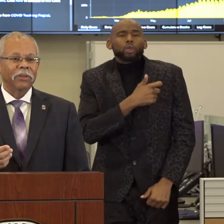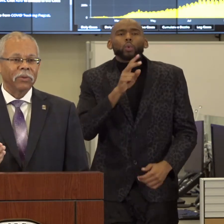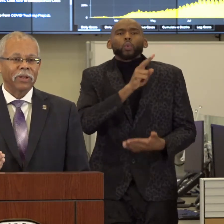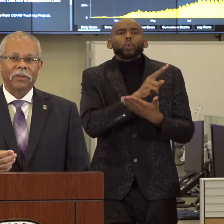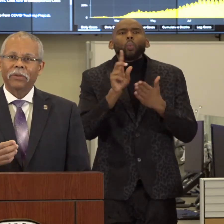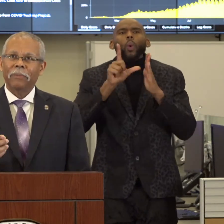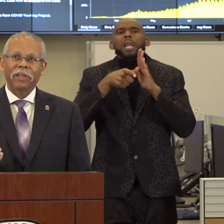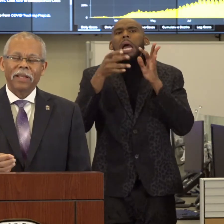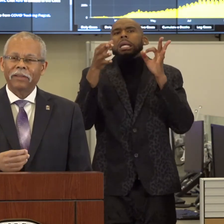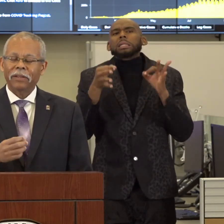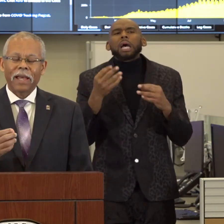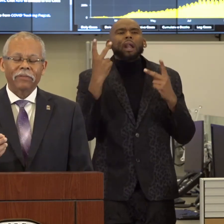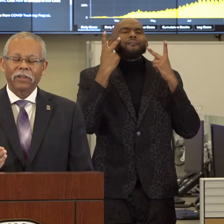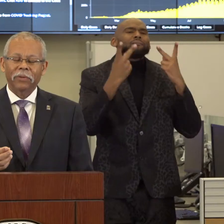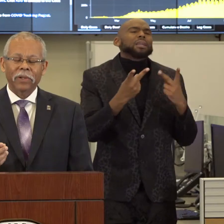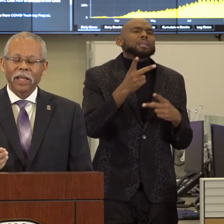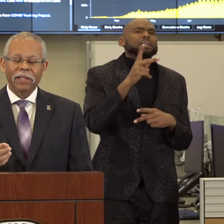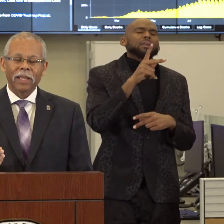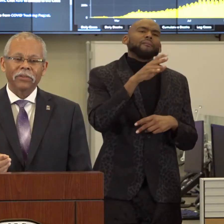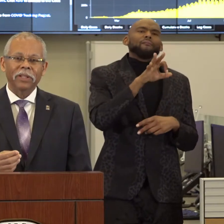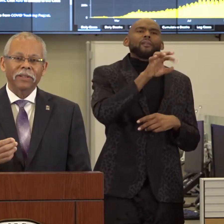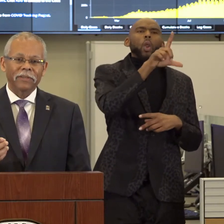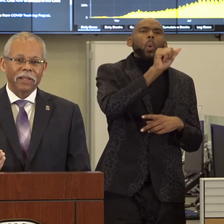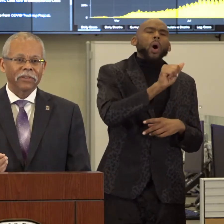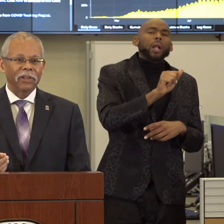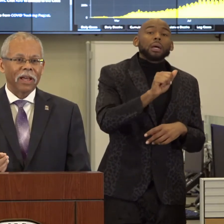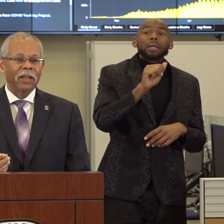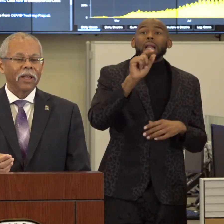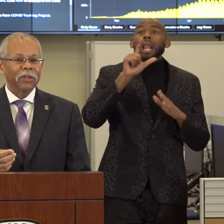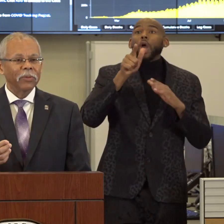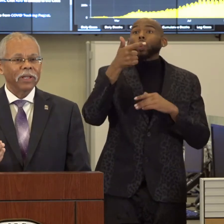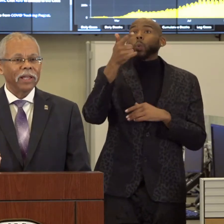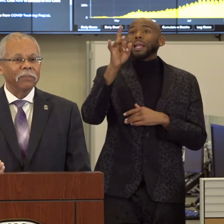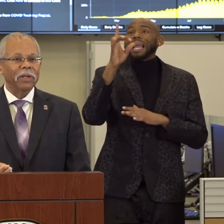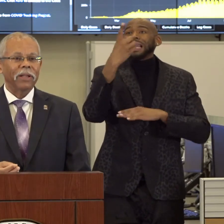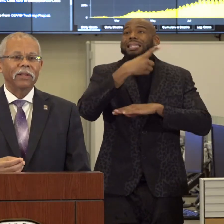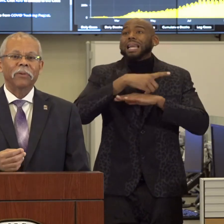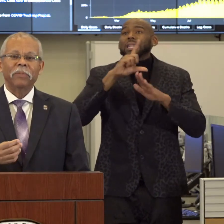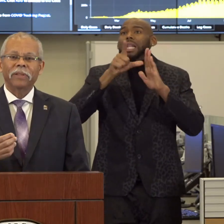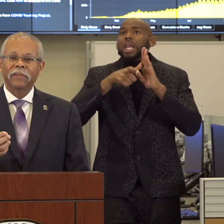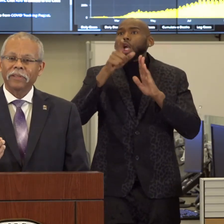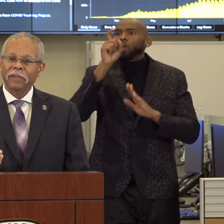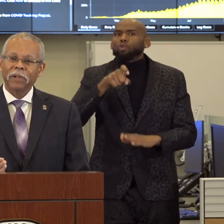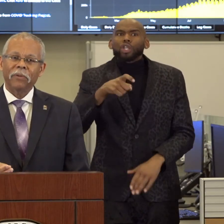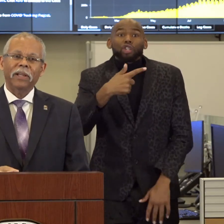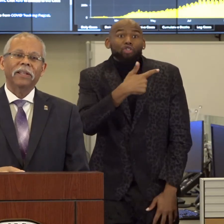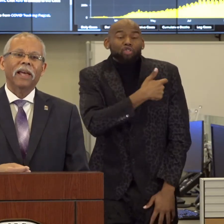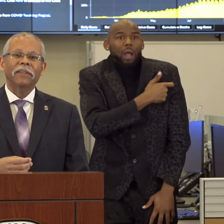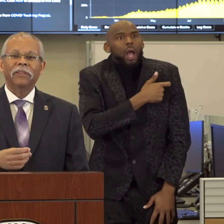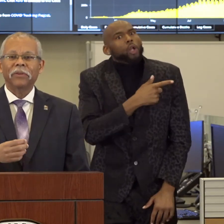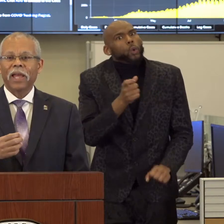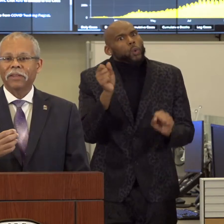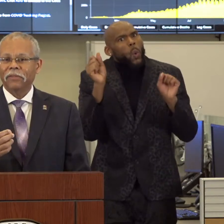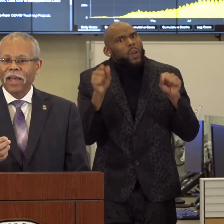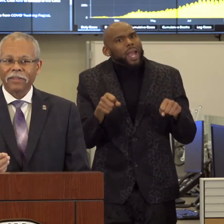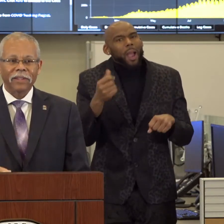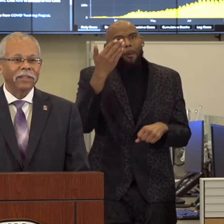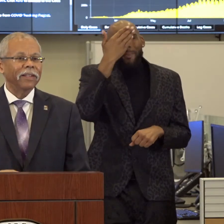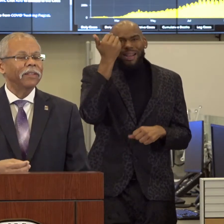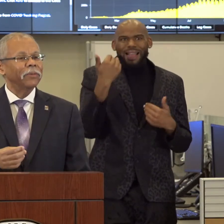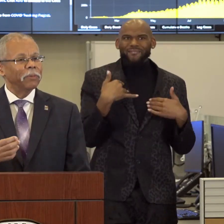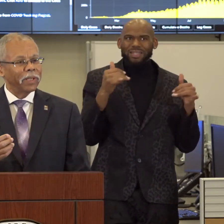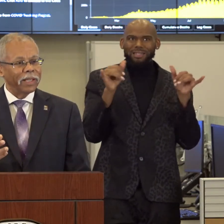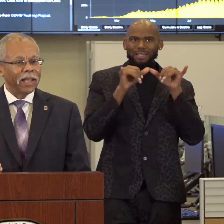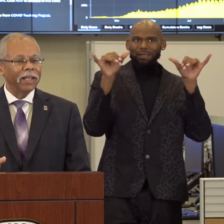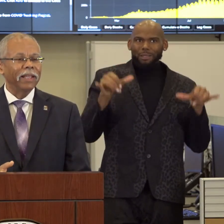later, after 28 days you needed the second shot, you would get it because there would be a system that recognized that you had the